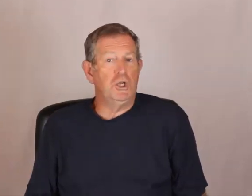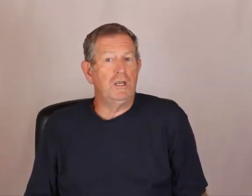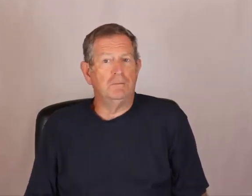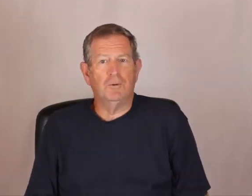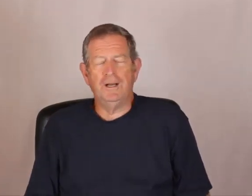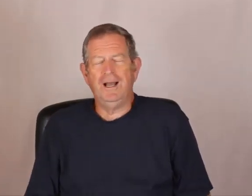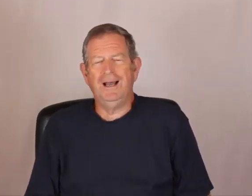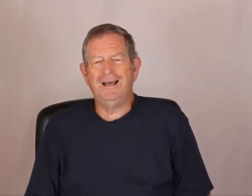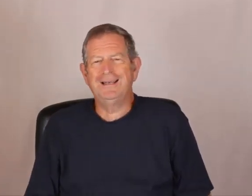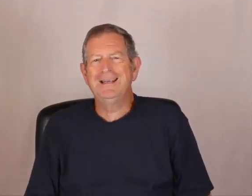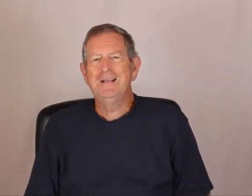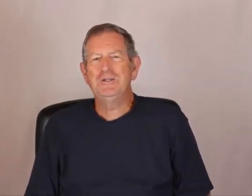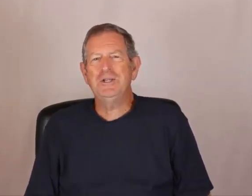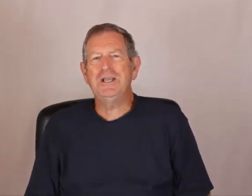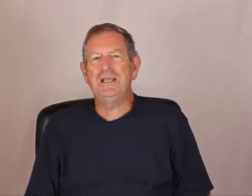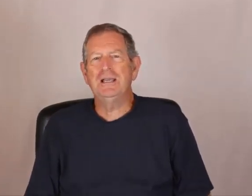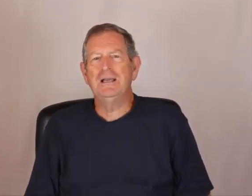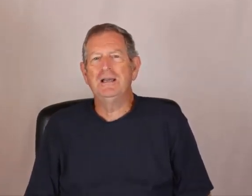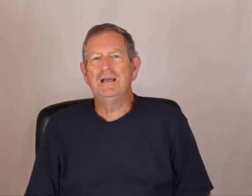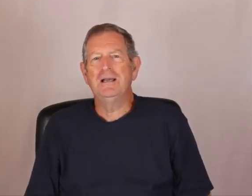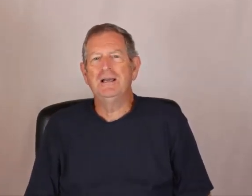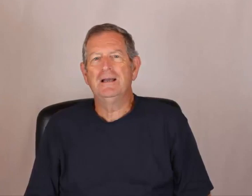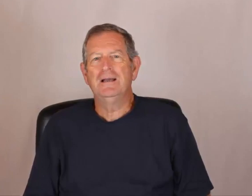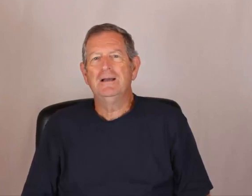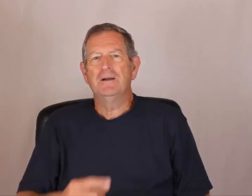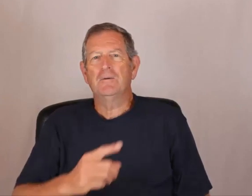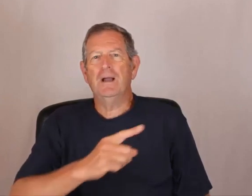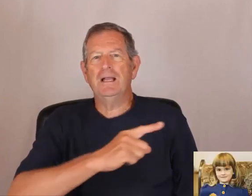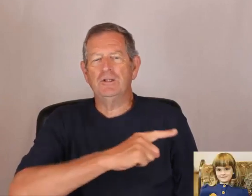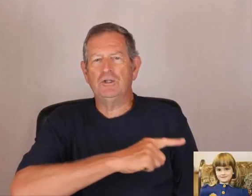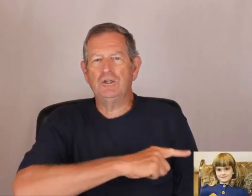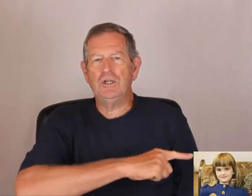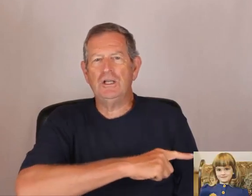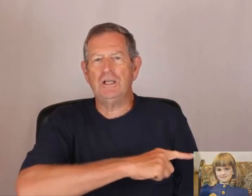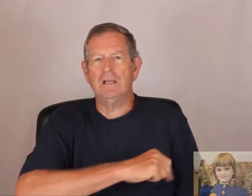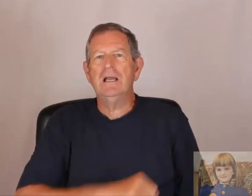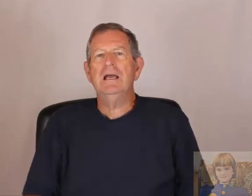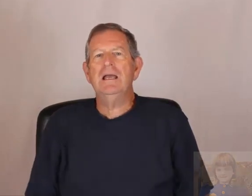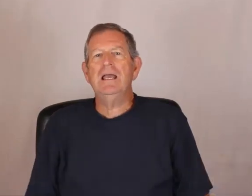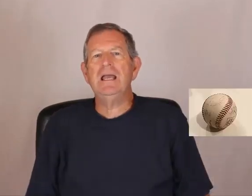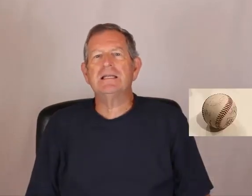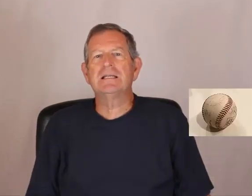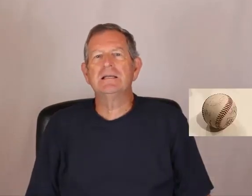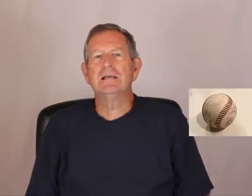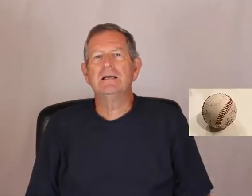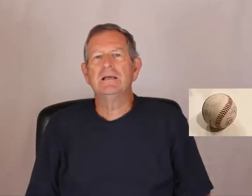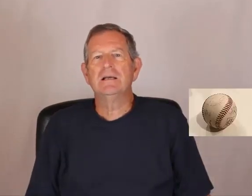She. Why not? She. Right, she. It.